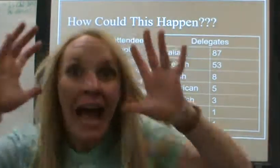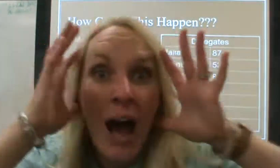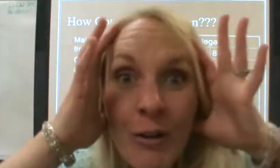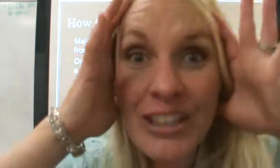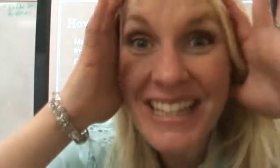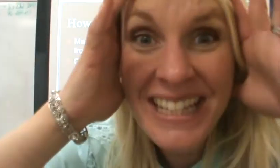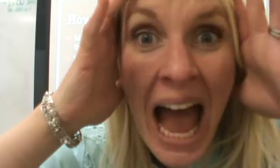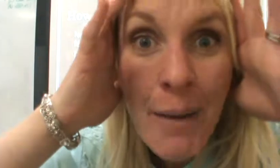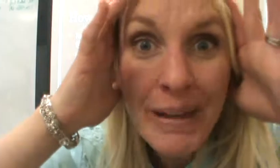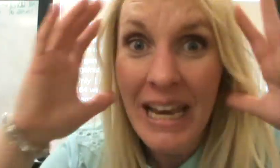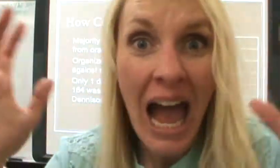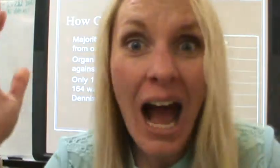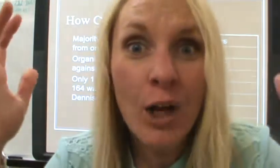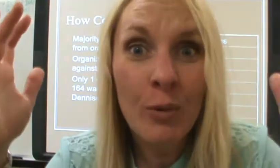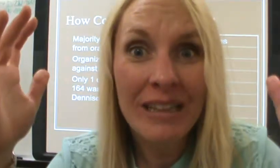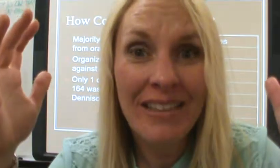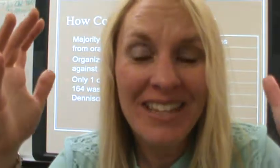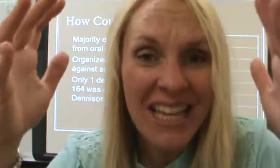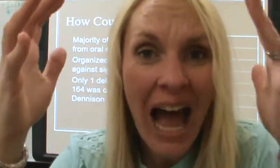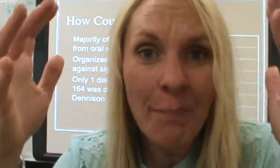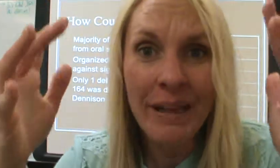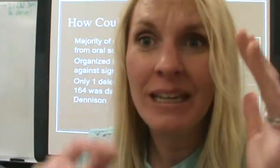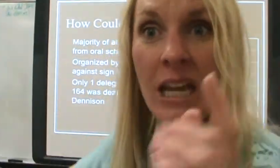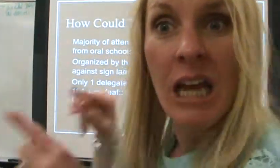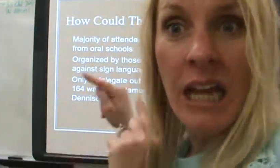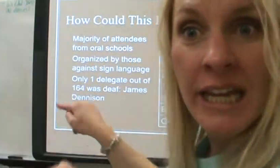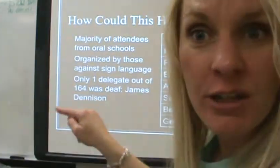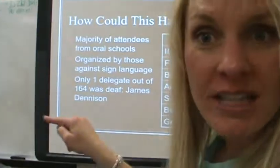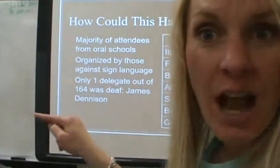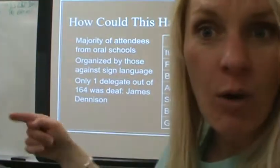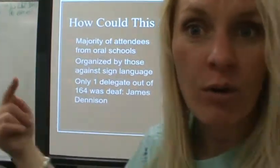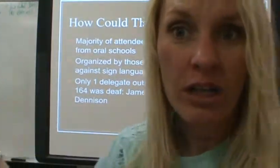How could this happen? How could we let this happen? Here's how.